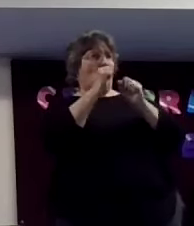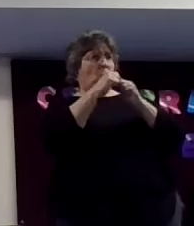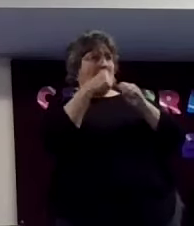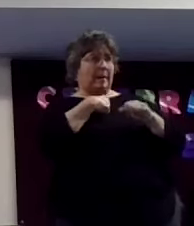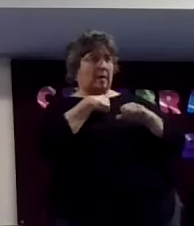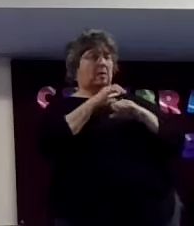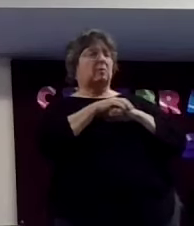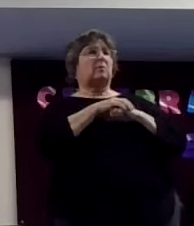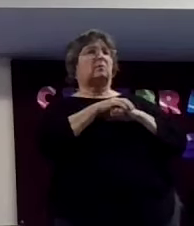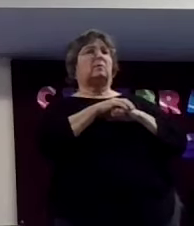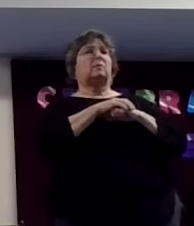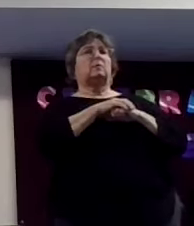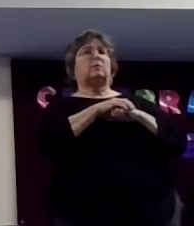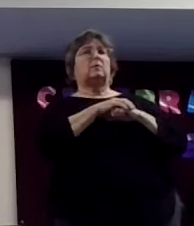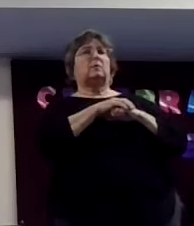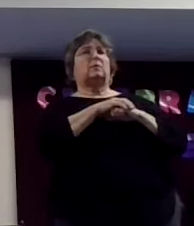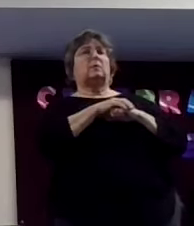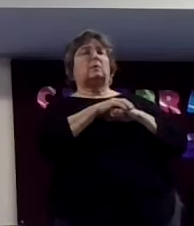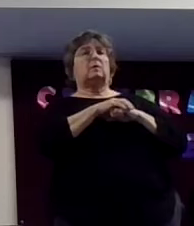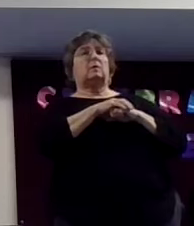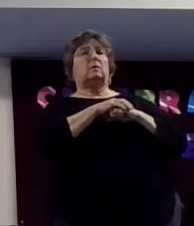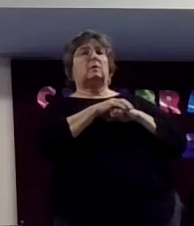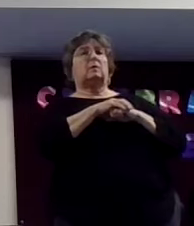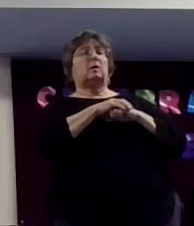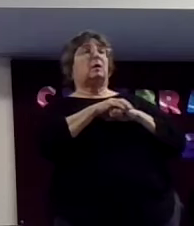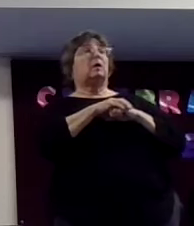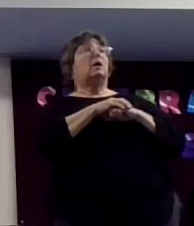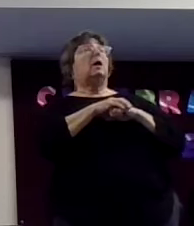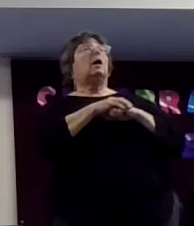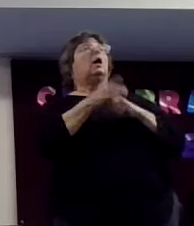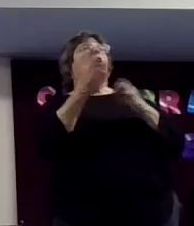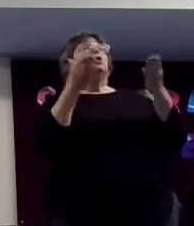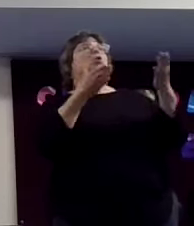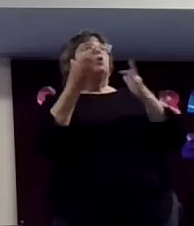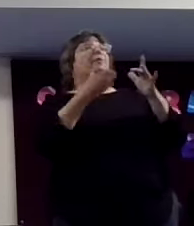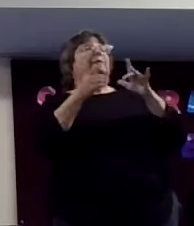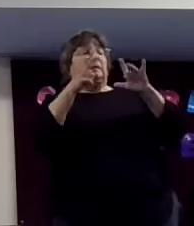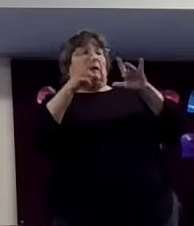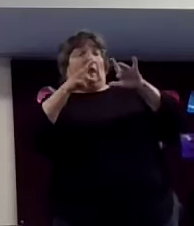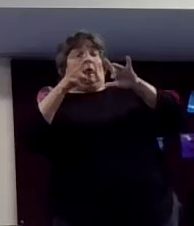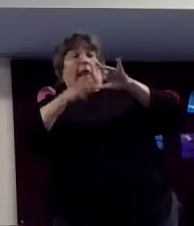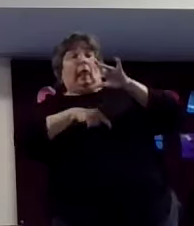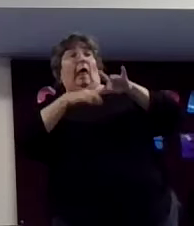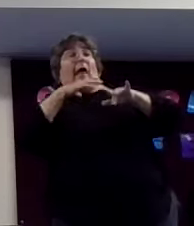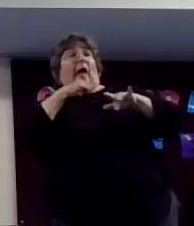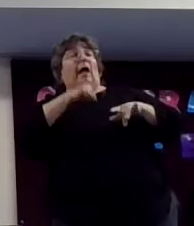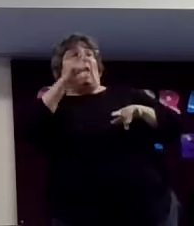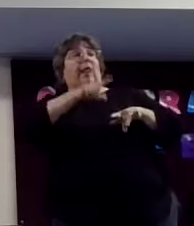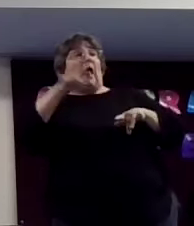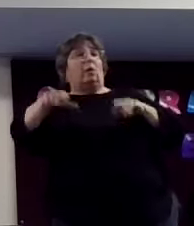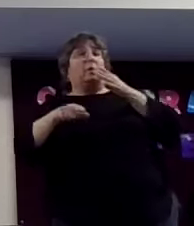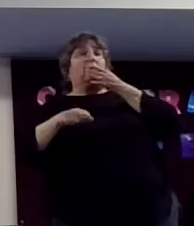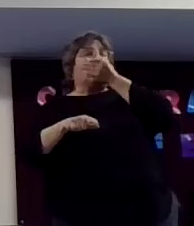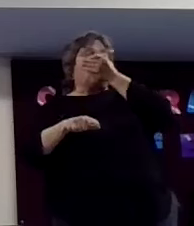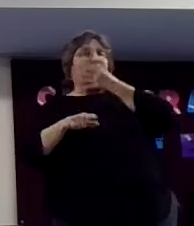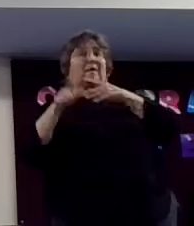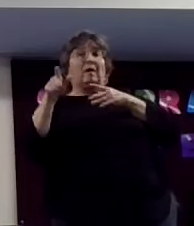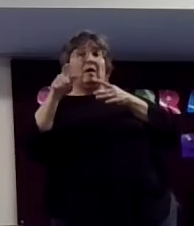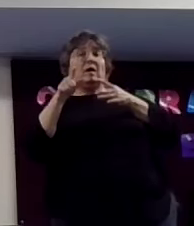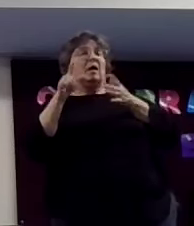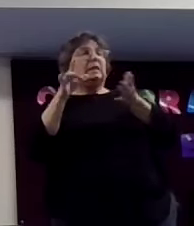with where there was a gap in services because she was a elderly landlord who was